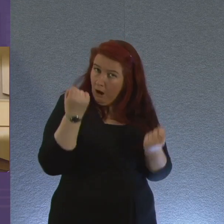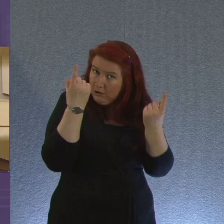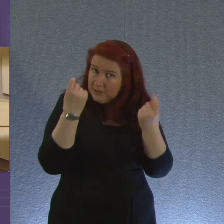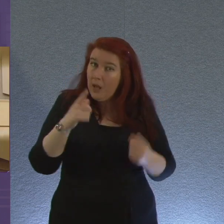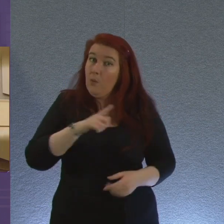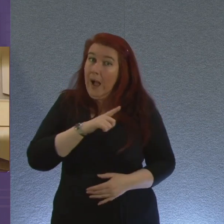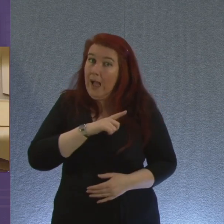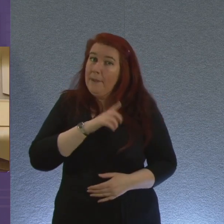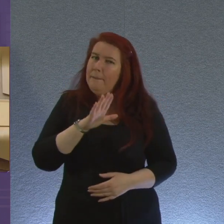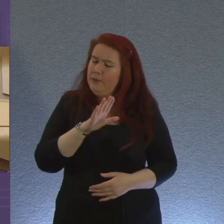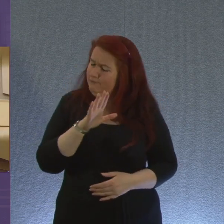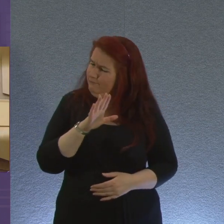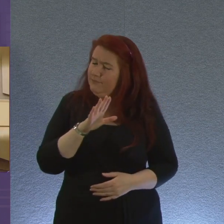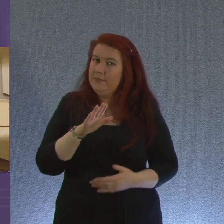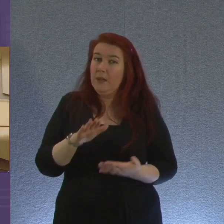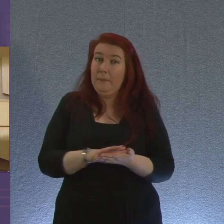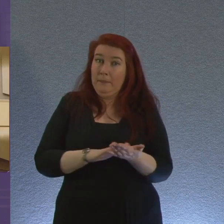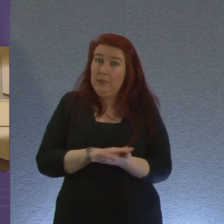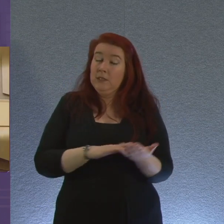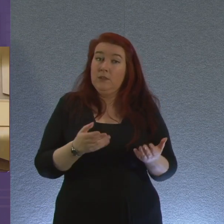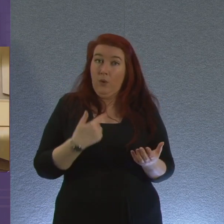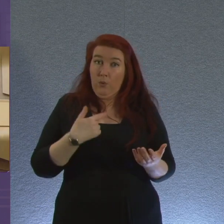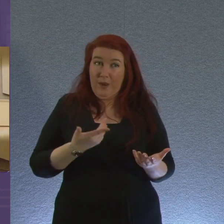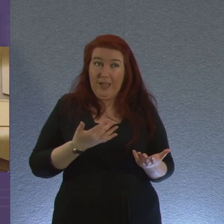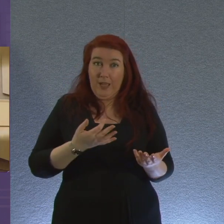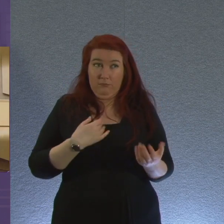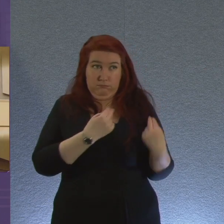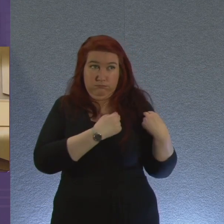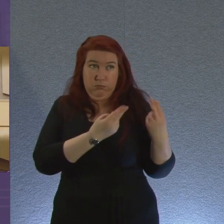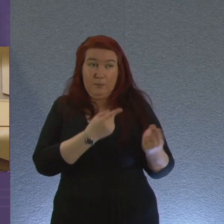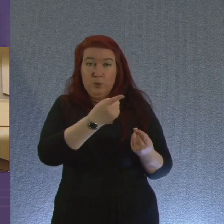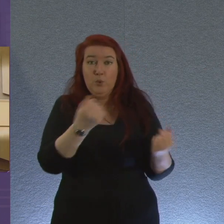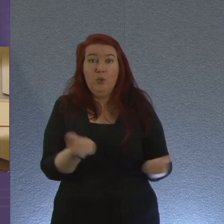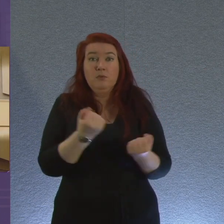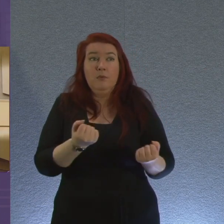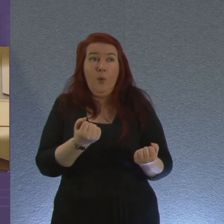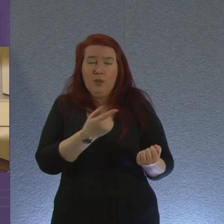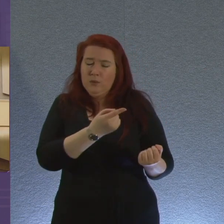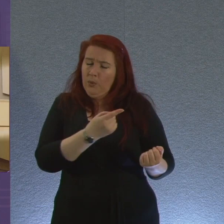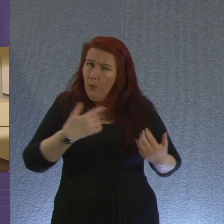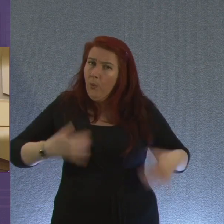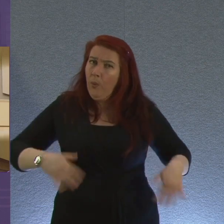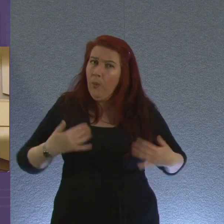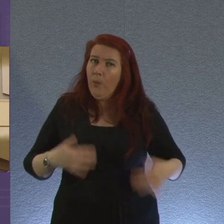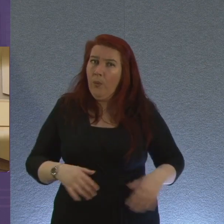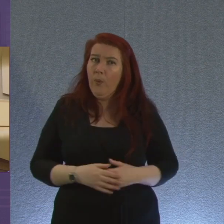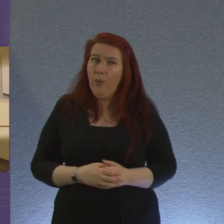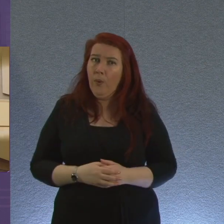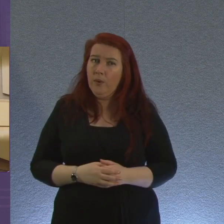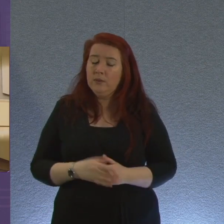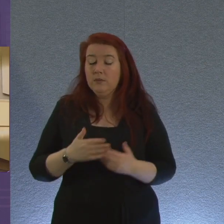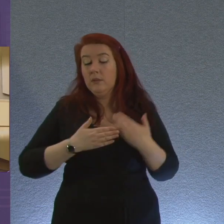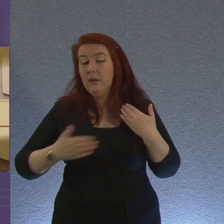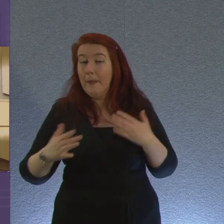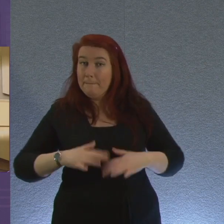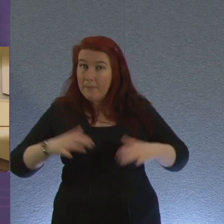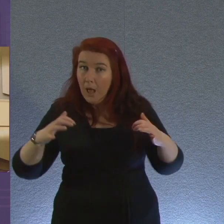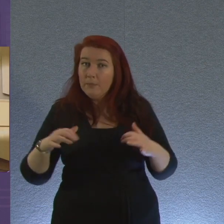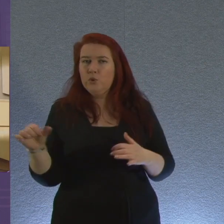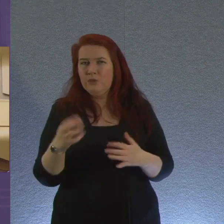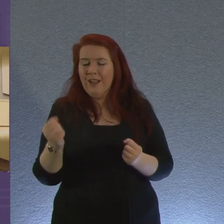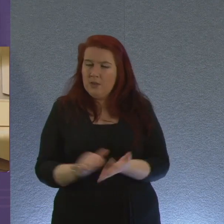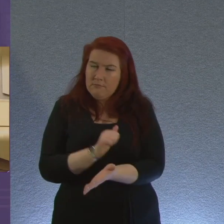any illusion as to the unprecedented powers we're being asked to hand to the executive. Over the coming months, it will be vital that Parliament has the time and resources to ensure